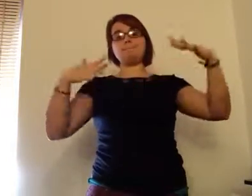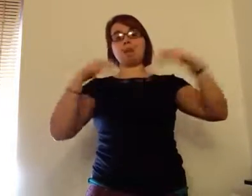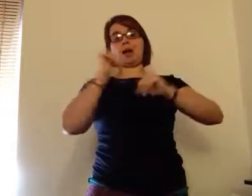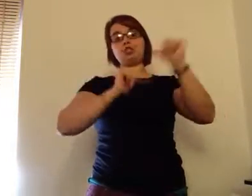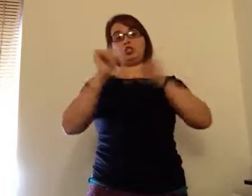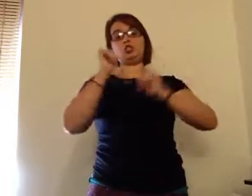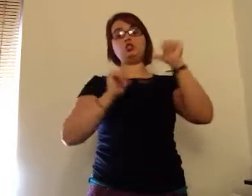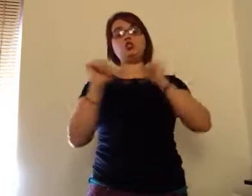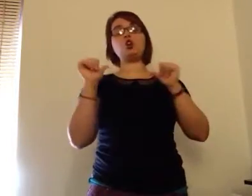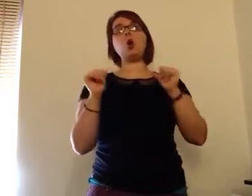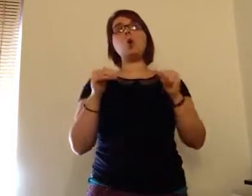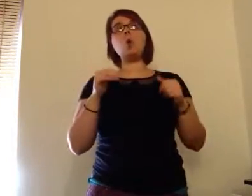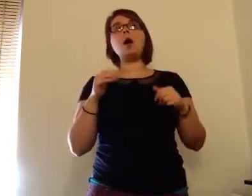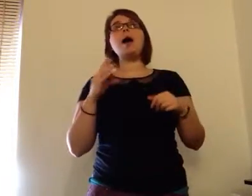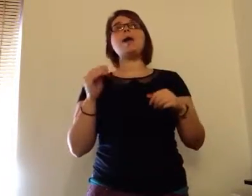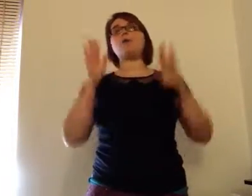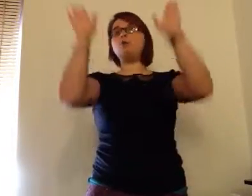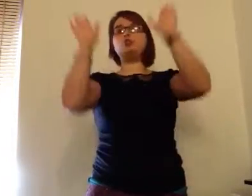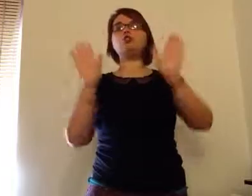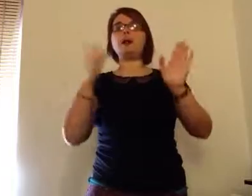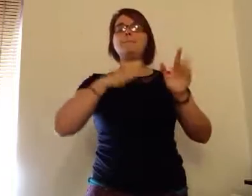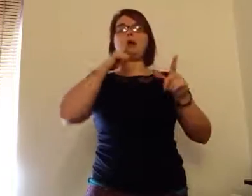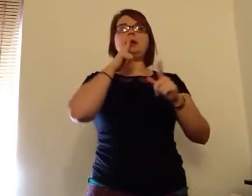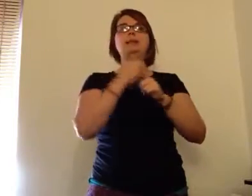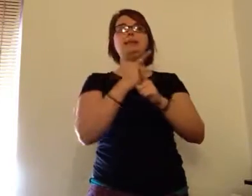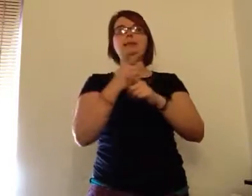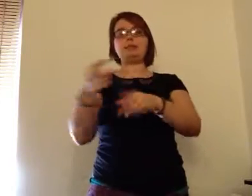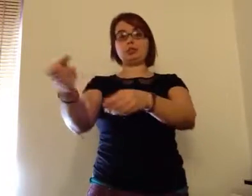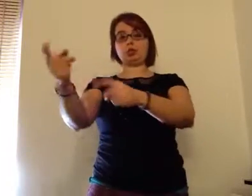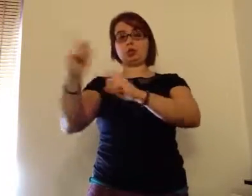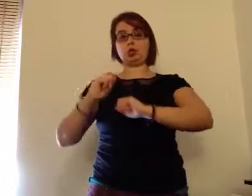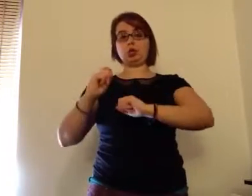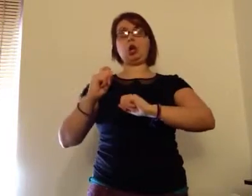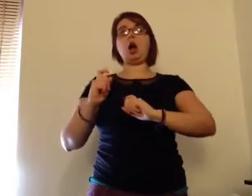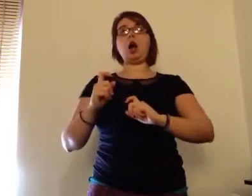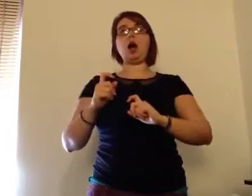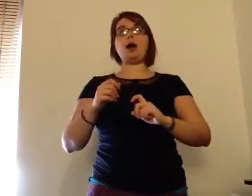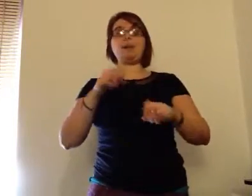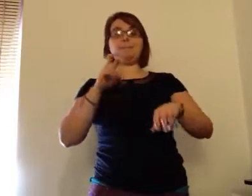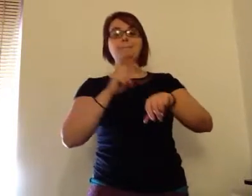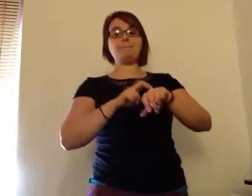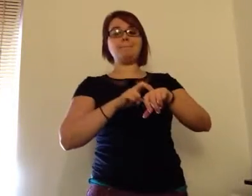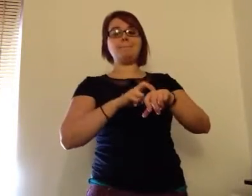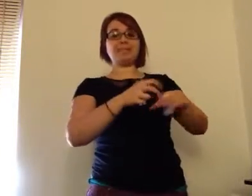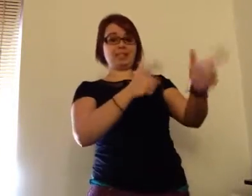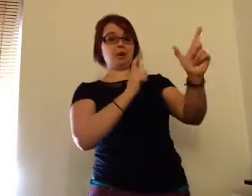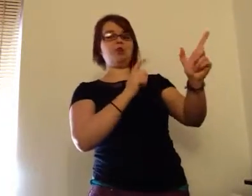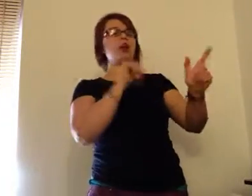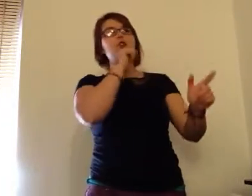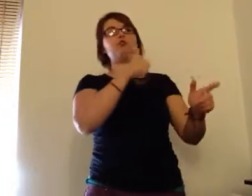And it was great. My sister got a potato gun. You don't shoot a whole potato. But it's like a little,